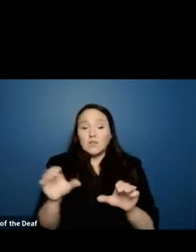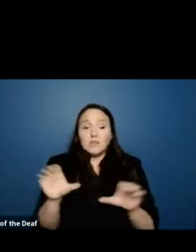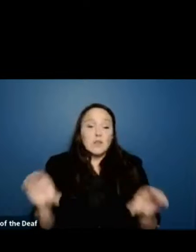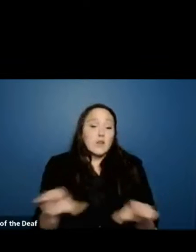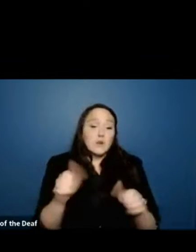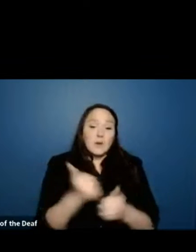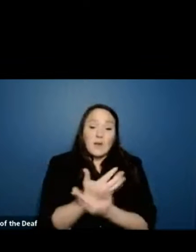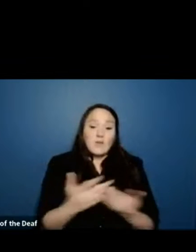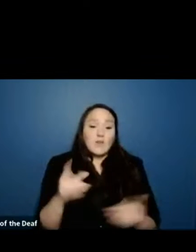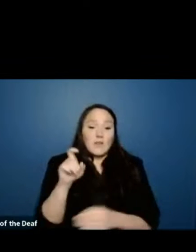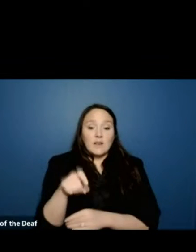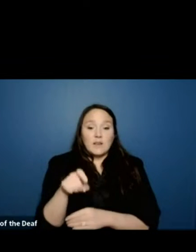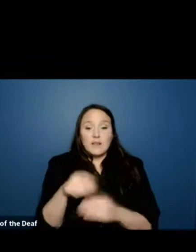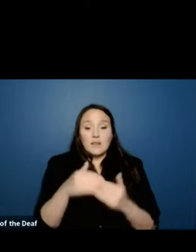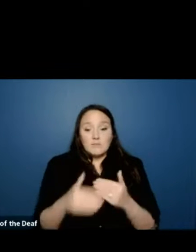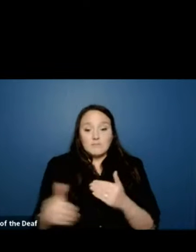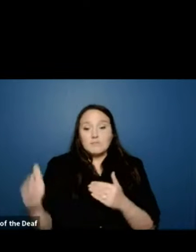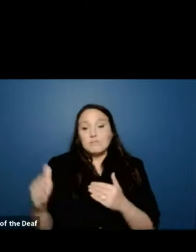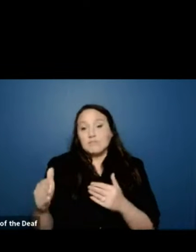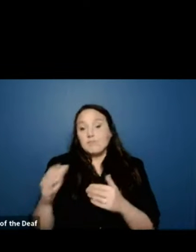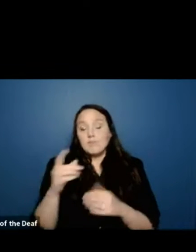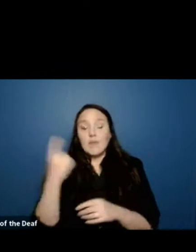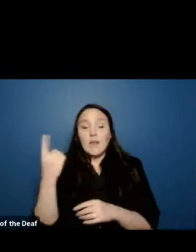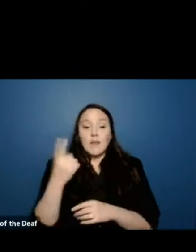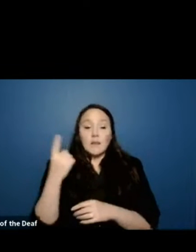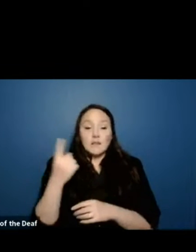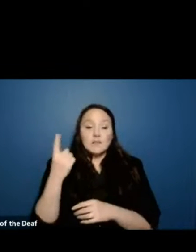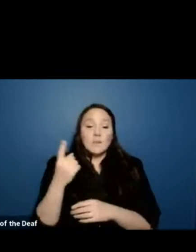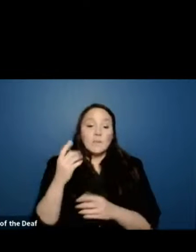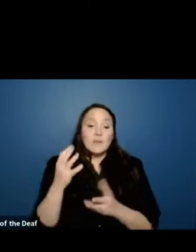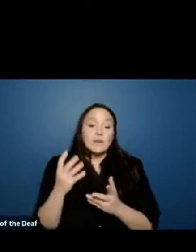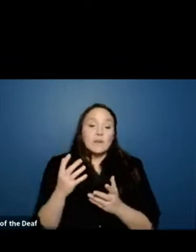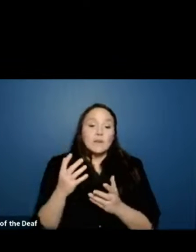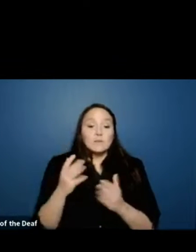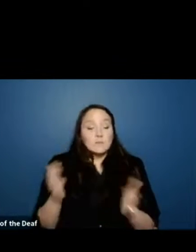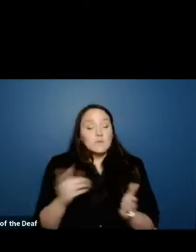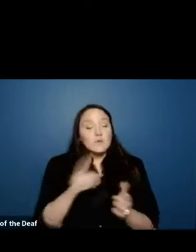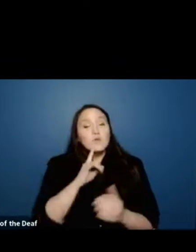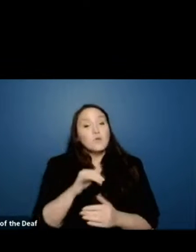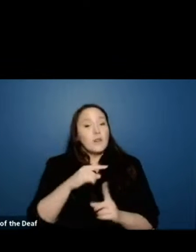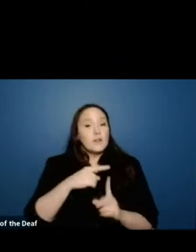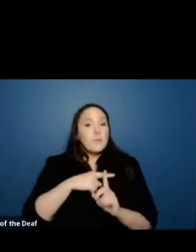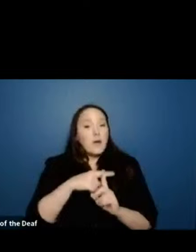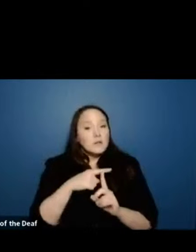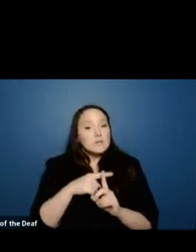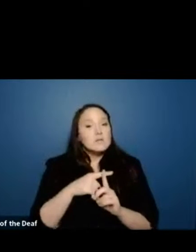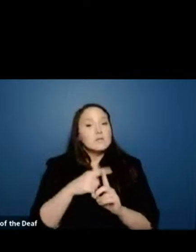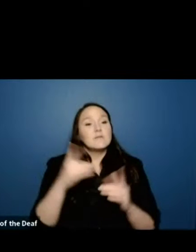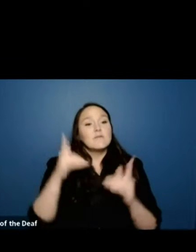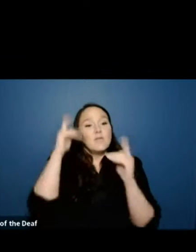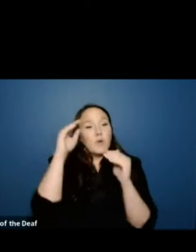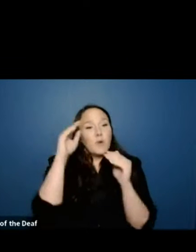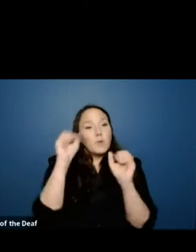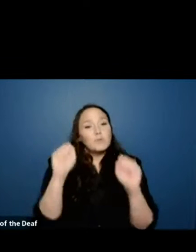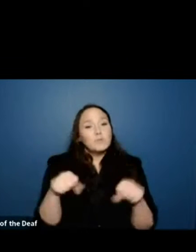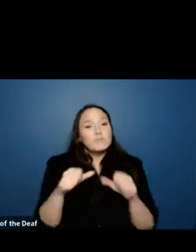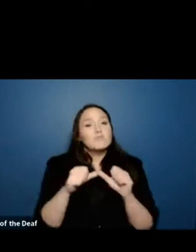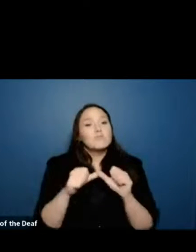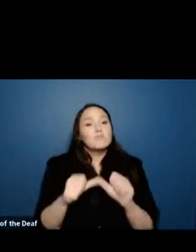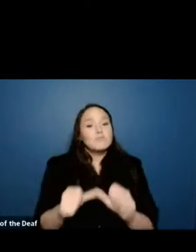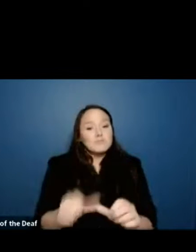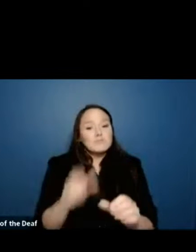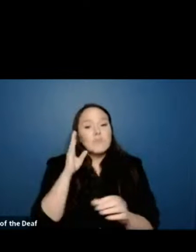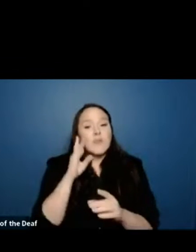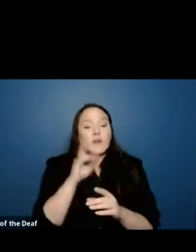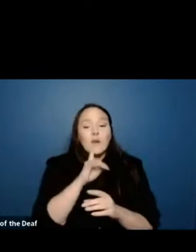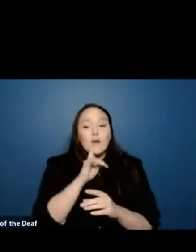moving forward. So I think it's something to be encouraged about. I think it's something to be hopeful about. And we really just want